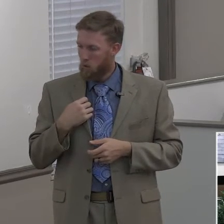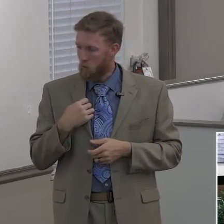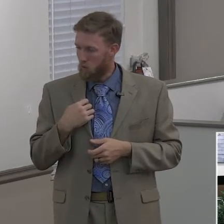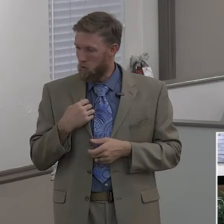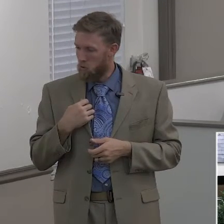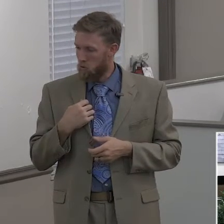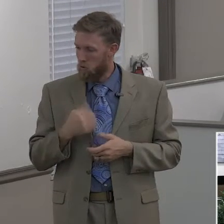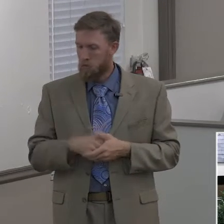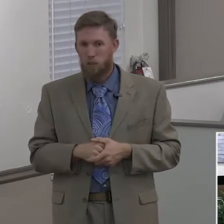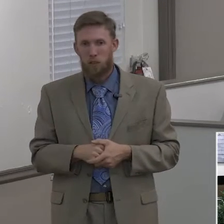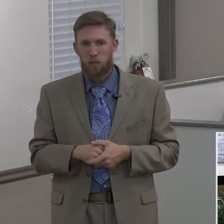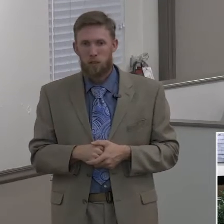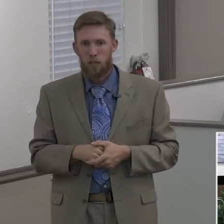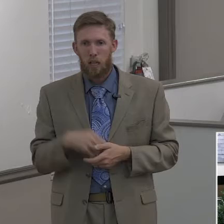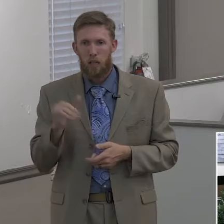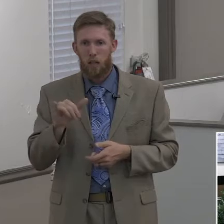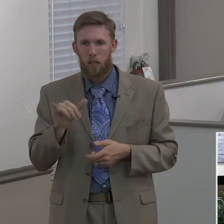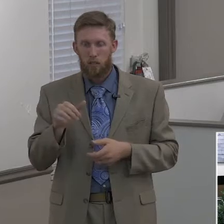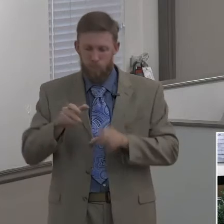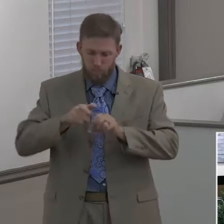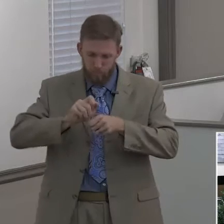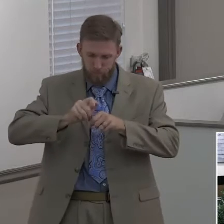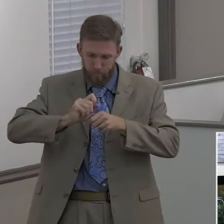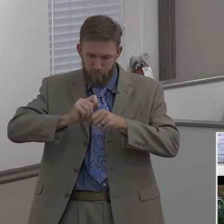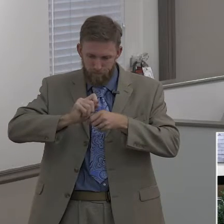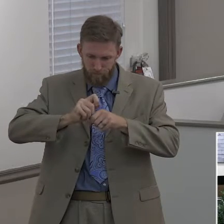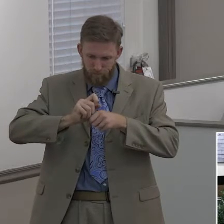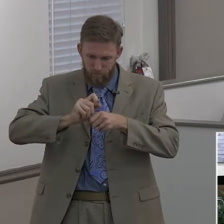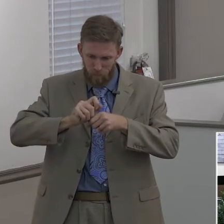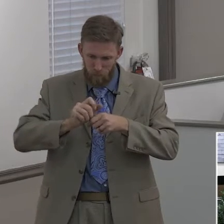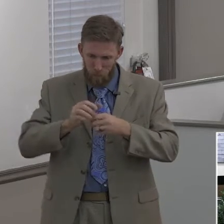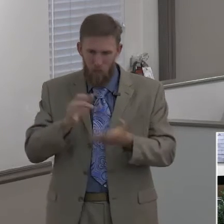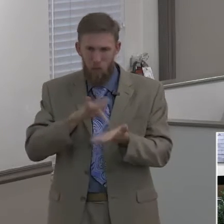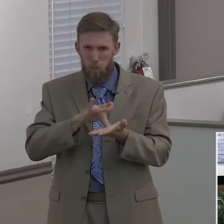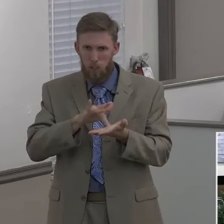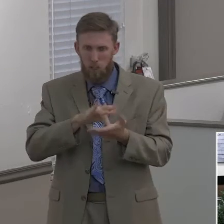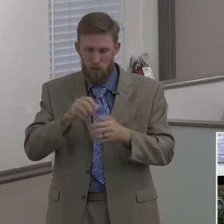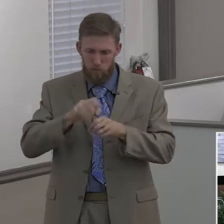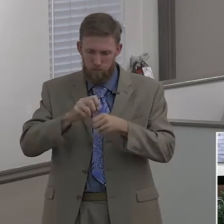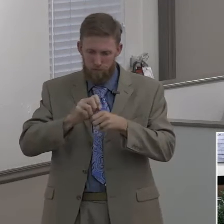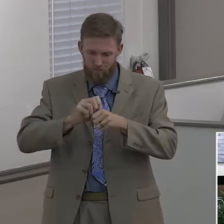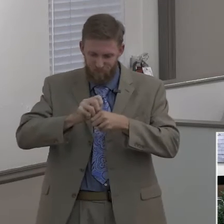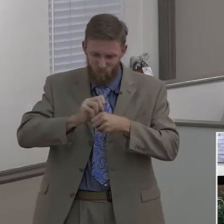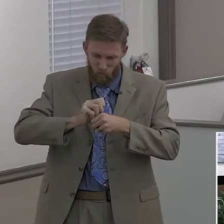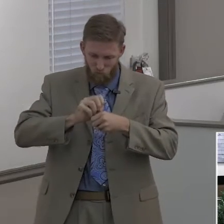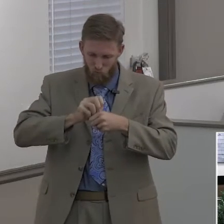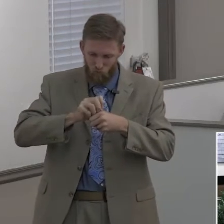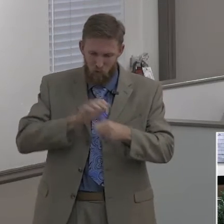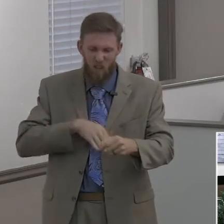takes the lid off of a Tylenol bottle and can't get the lid off, and so they get mad and throw it at something.